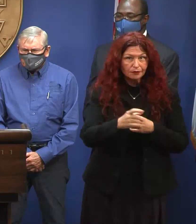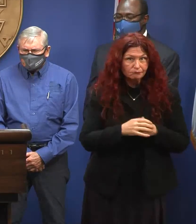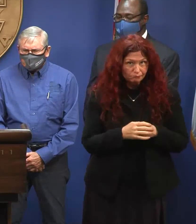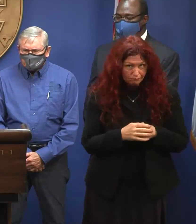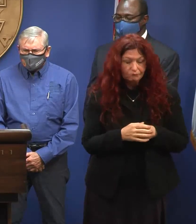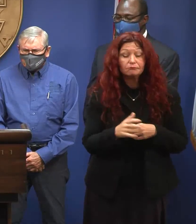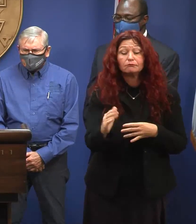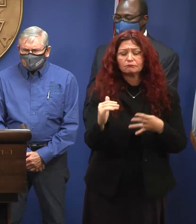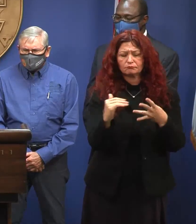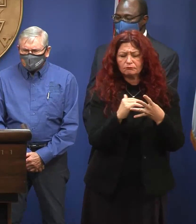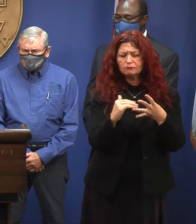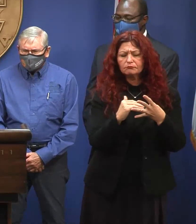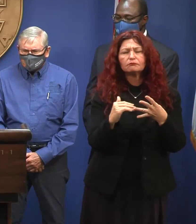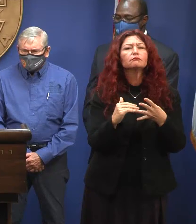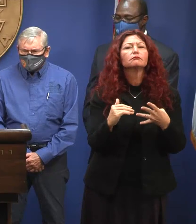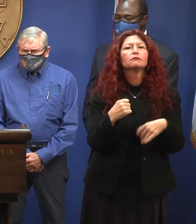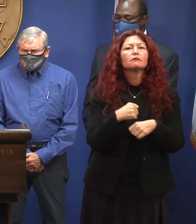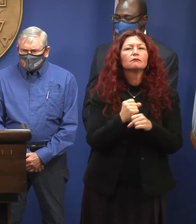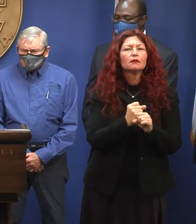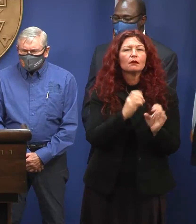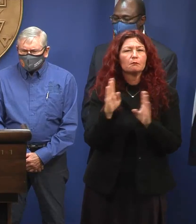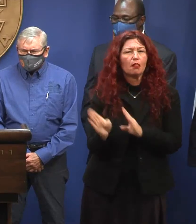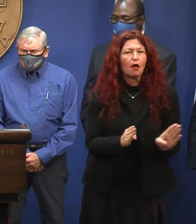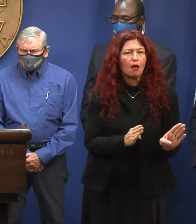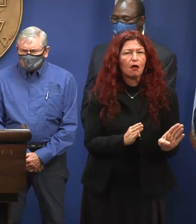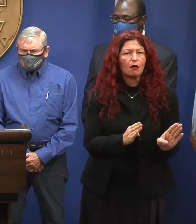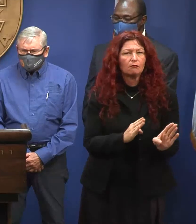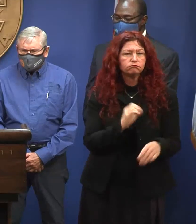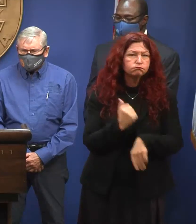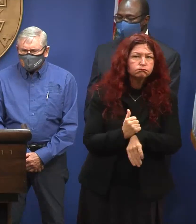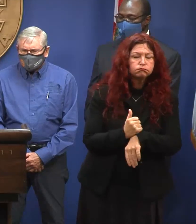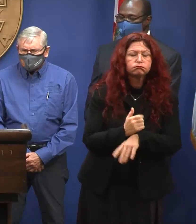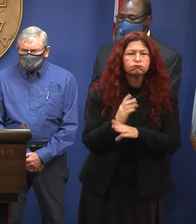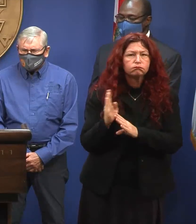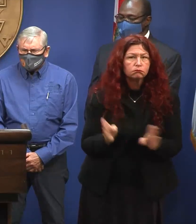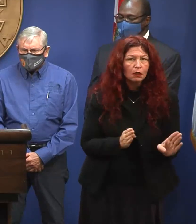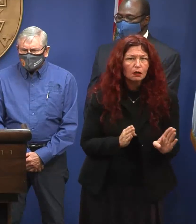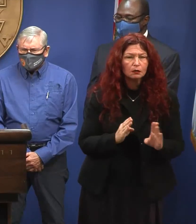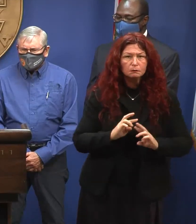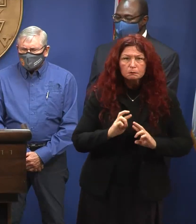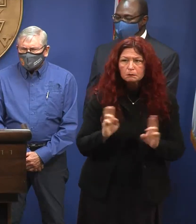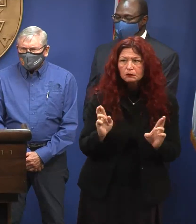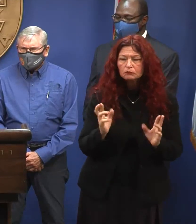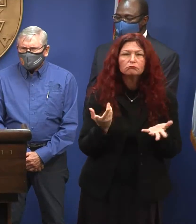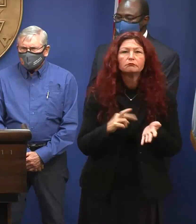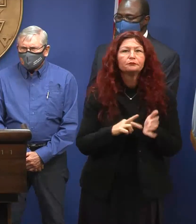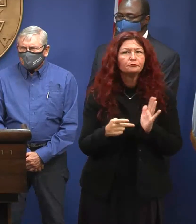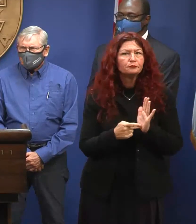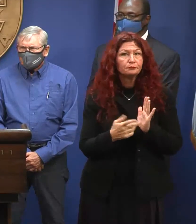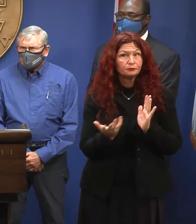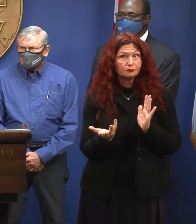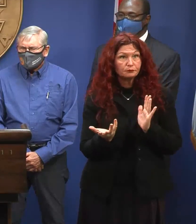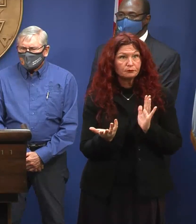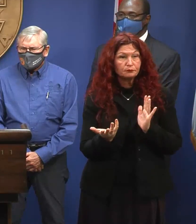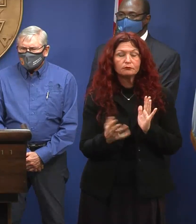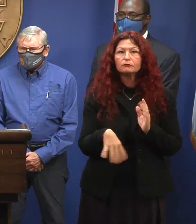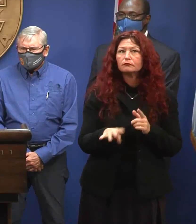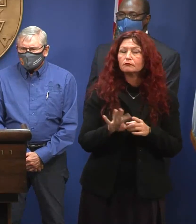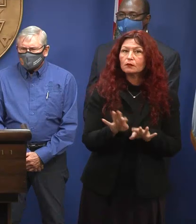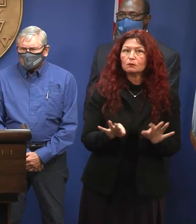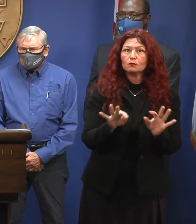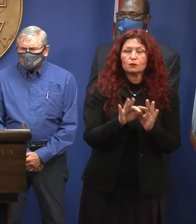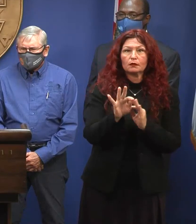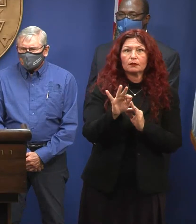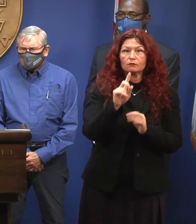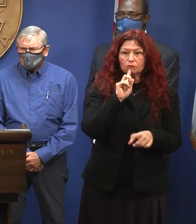I mean by make a plan? How do you make a plan? We want to make sure that everybody knows exactly what they will do whenever